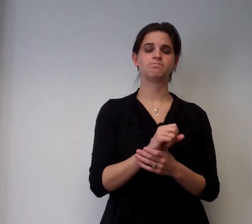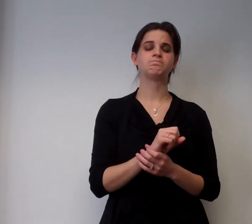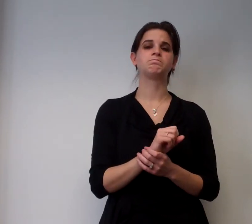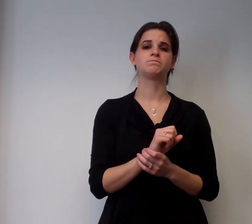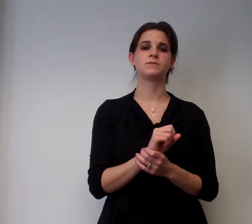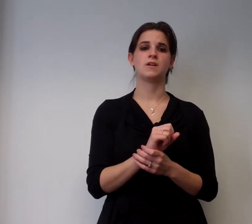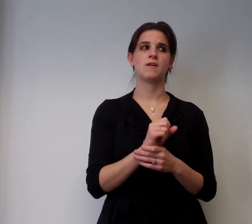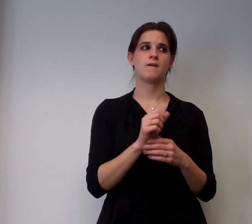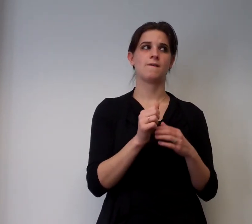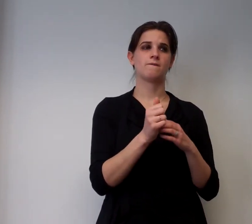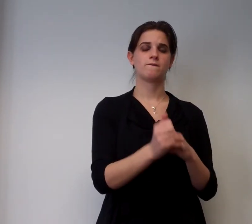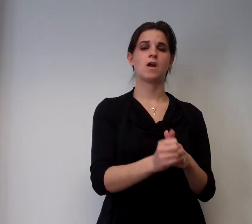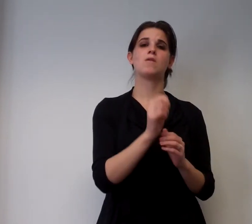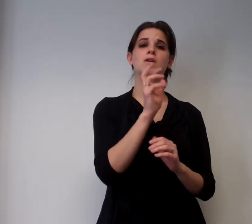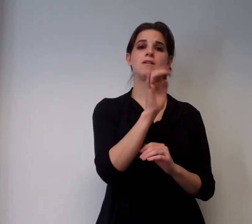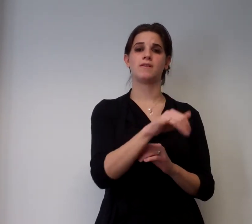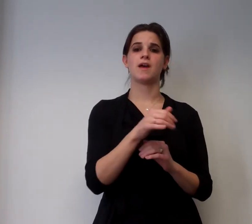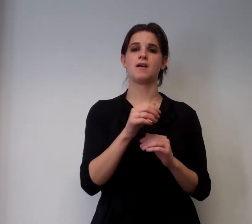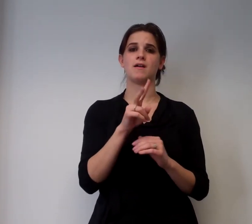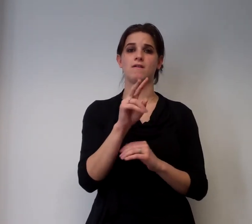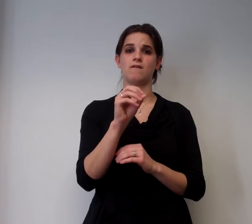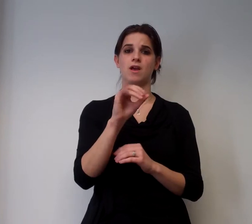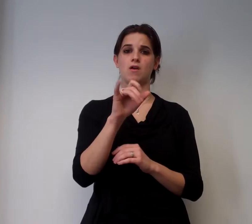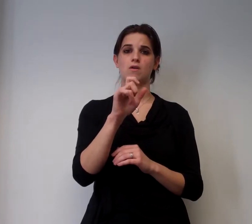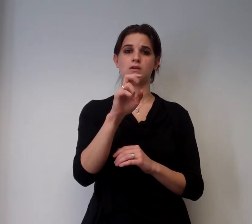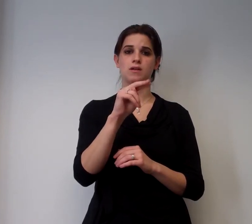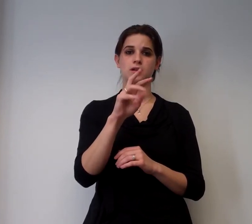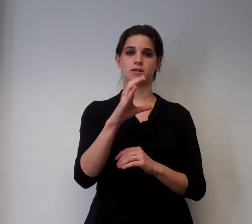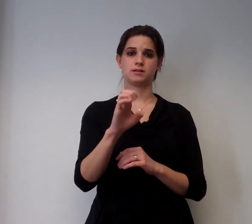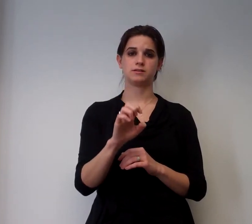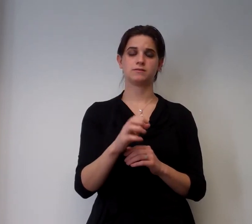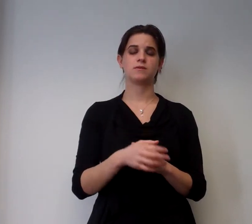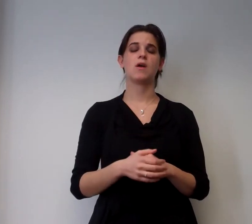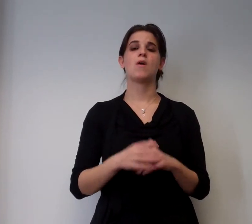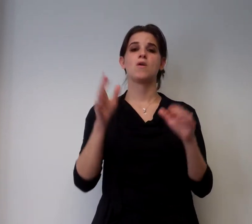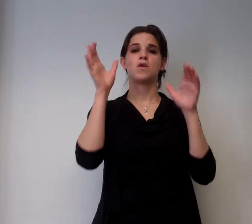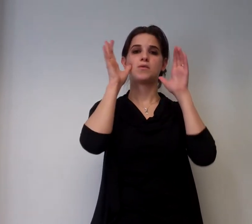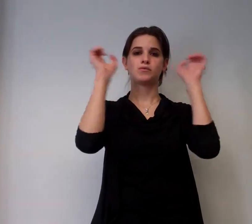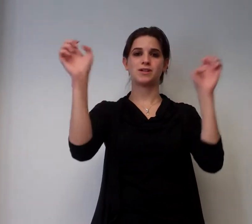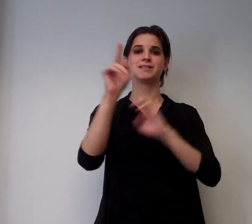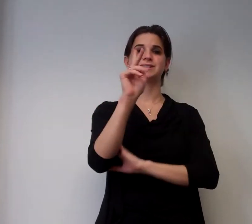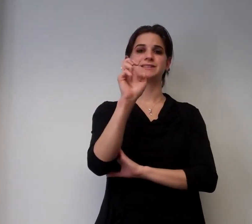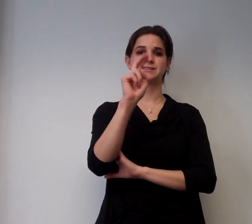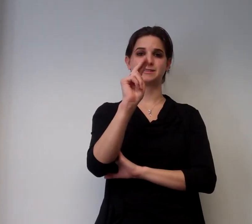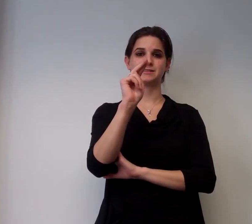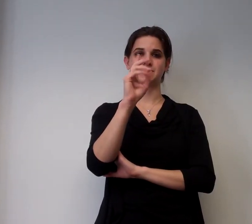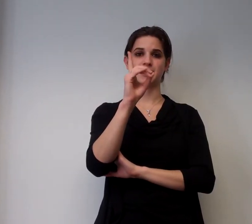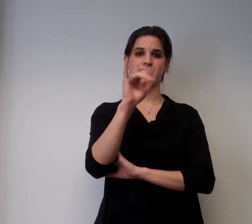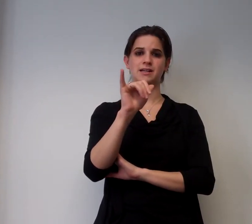violence in those two states, President Kennedy proposed a civil rights bill. This was in